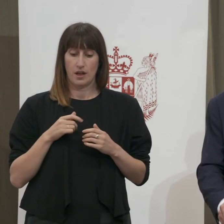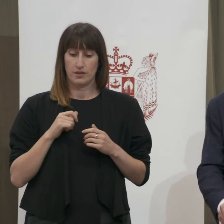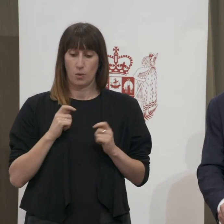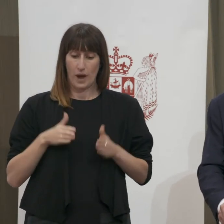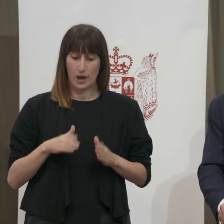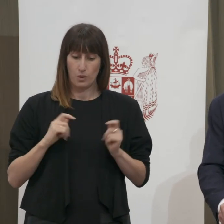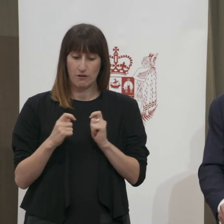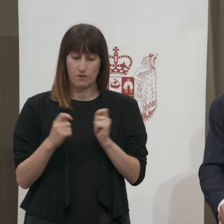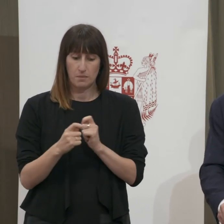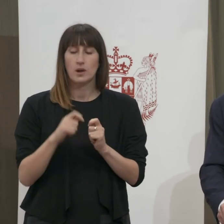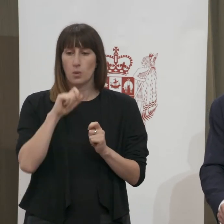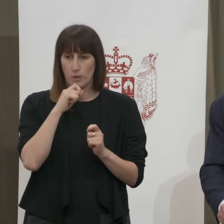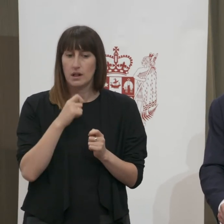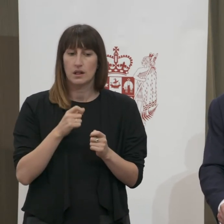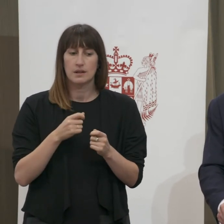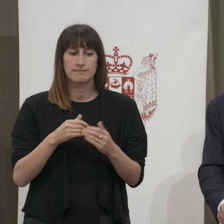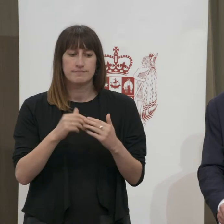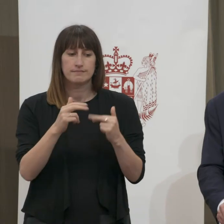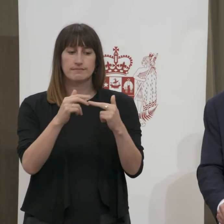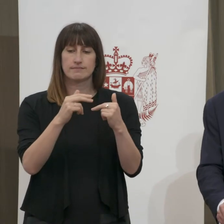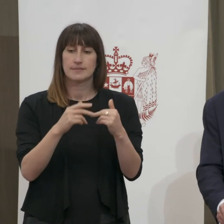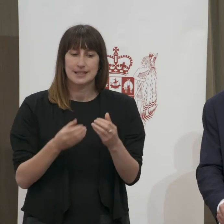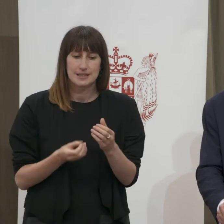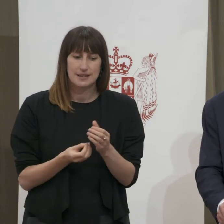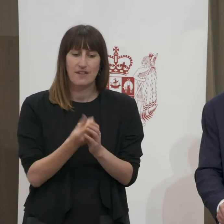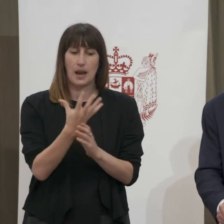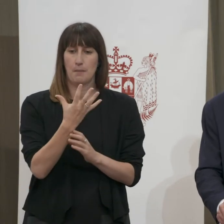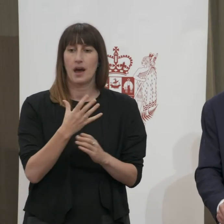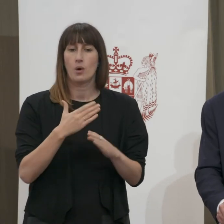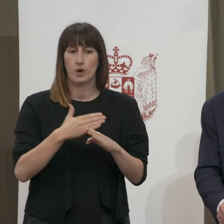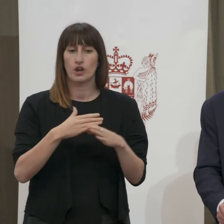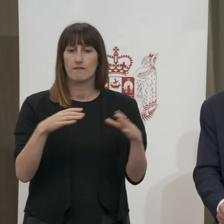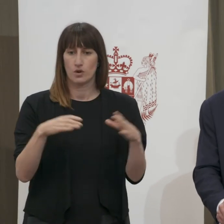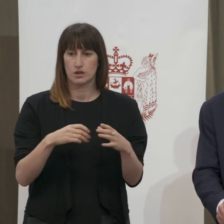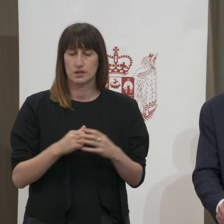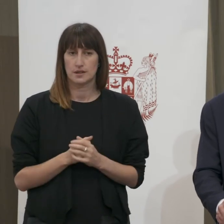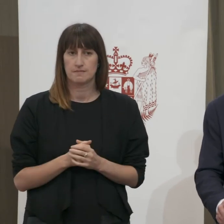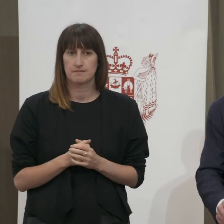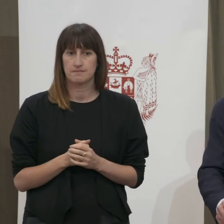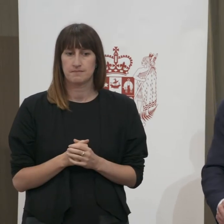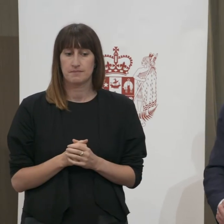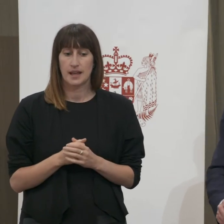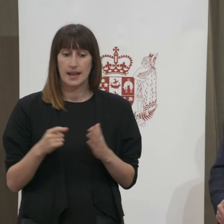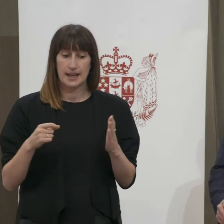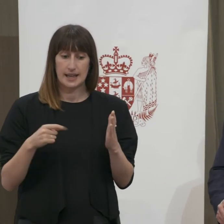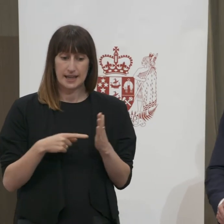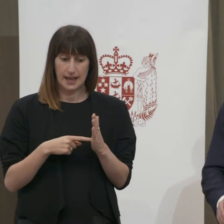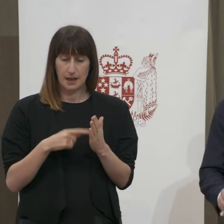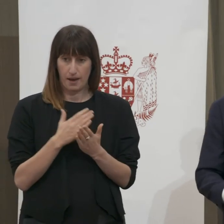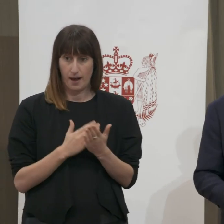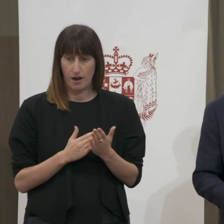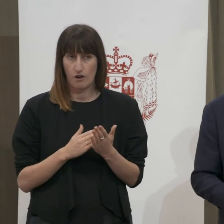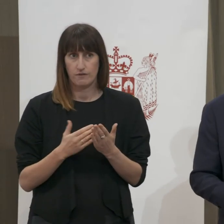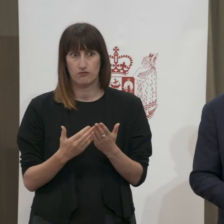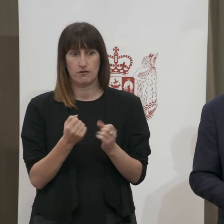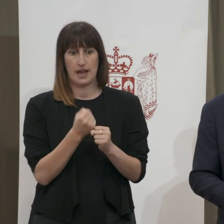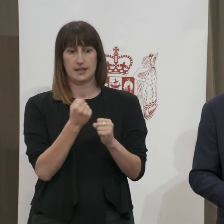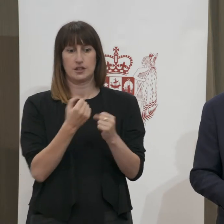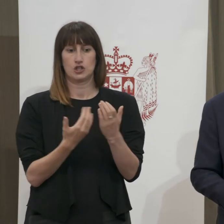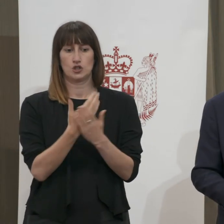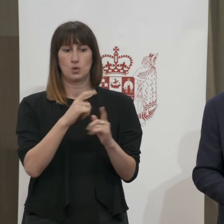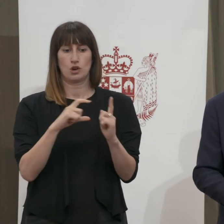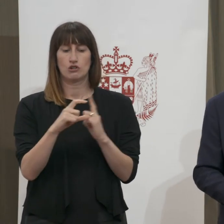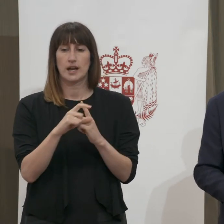develop the health workforce we need for the future. A key element in creating a new culture will be a new New Zealand